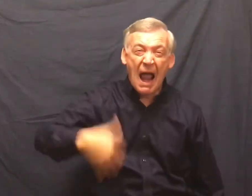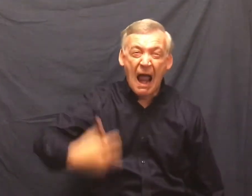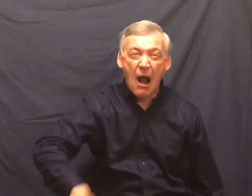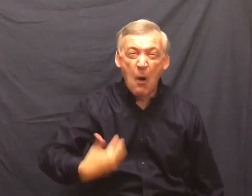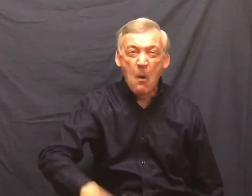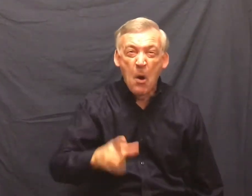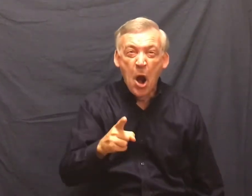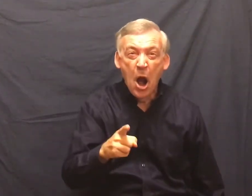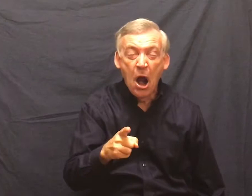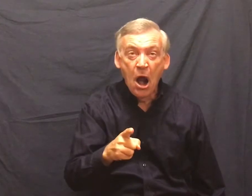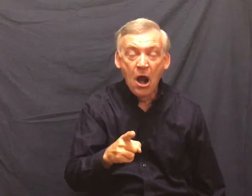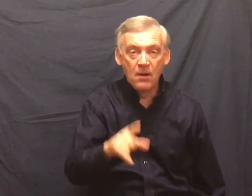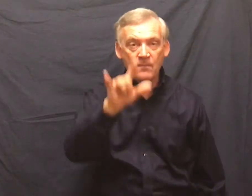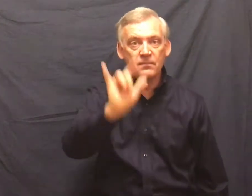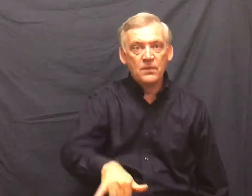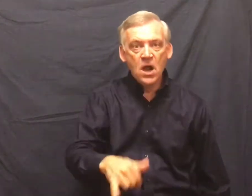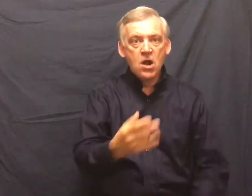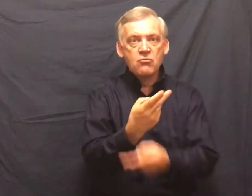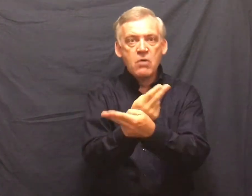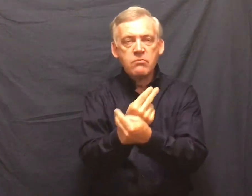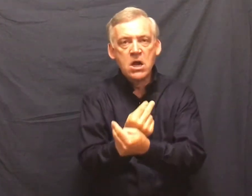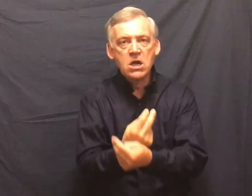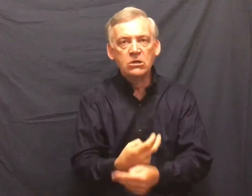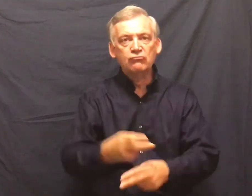It sat on its haunches in front of him.